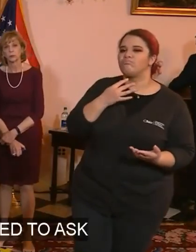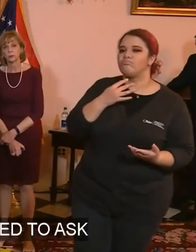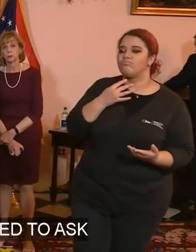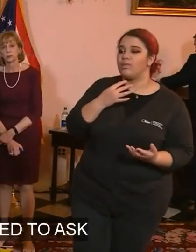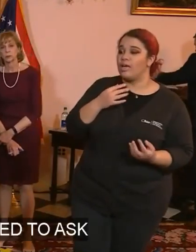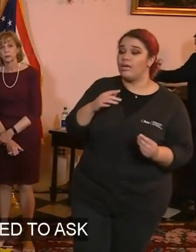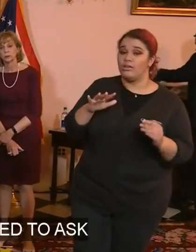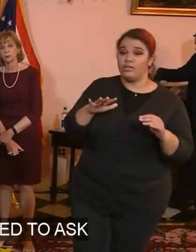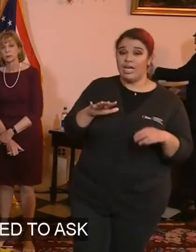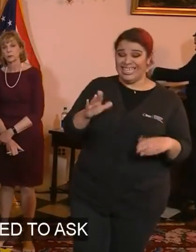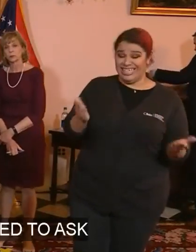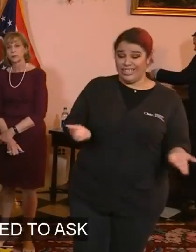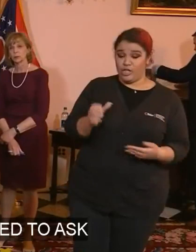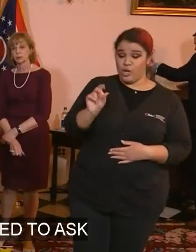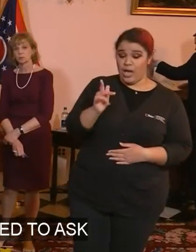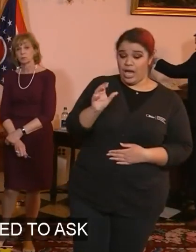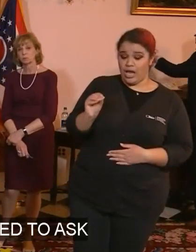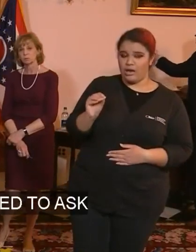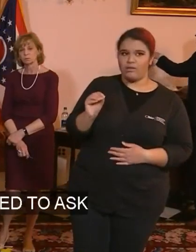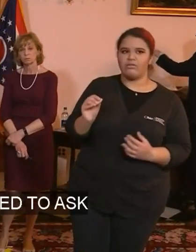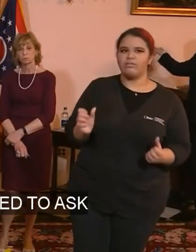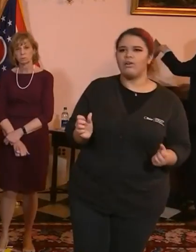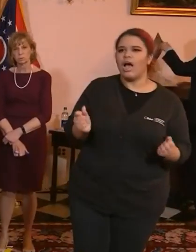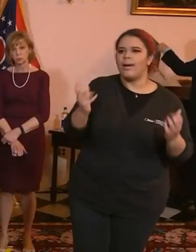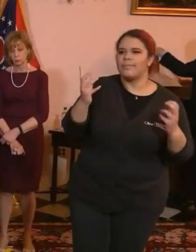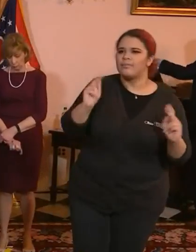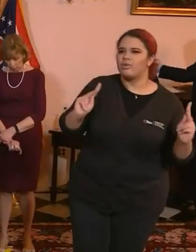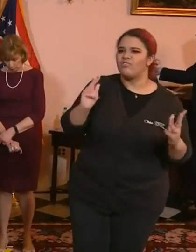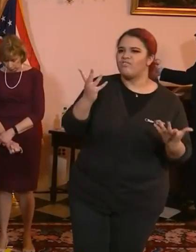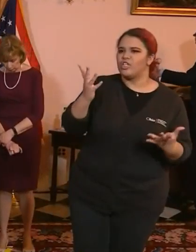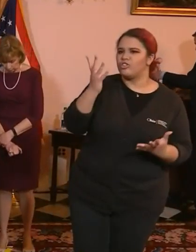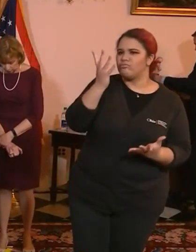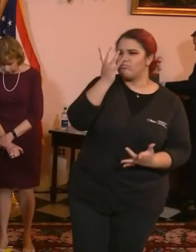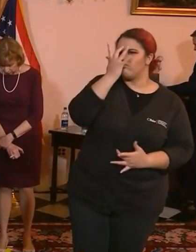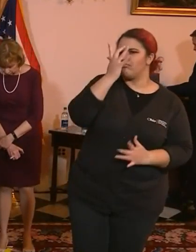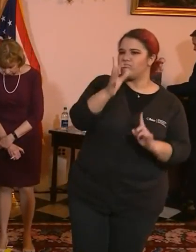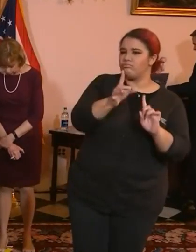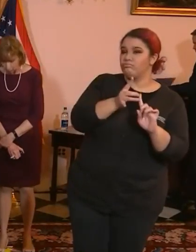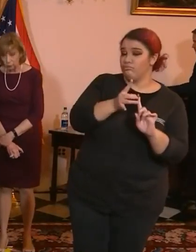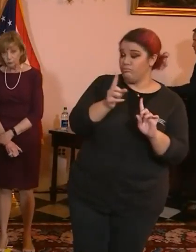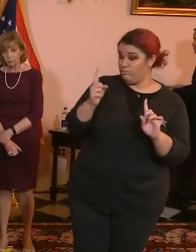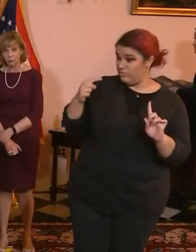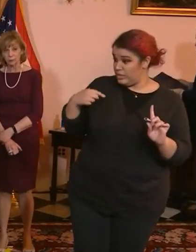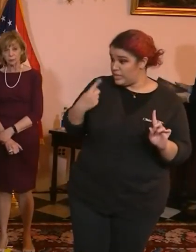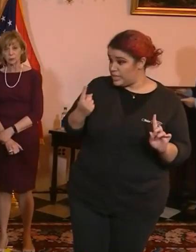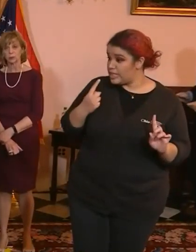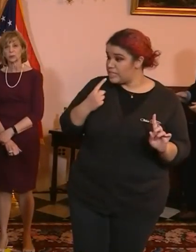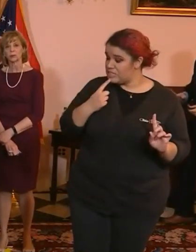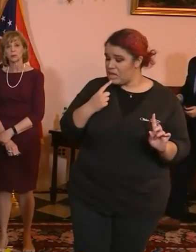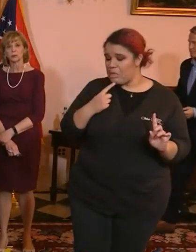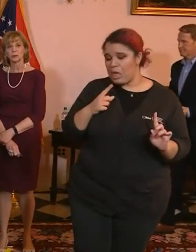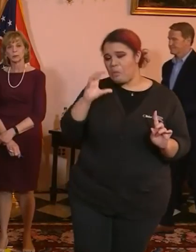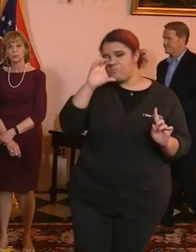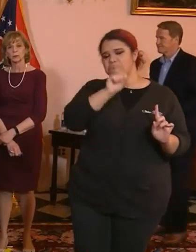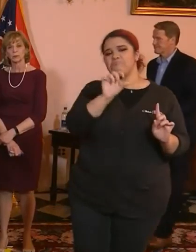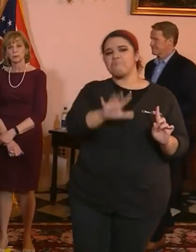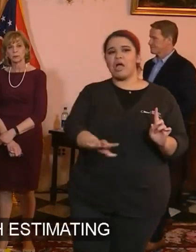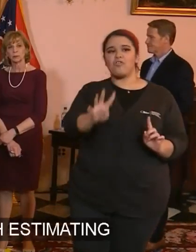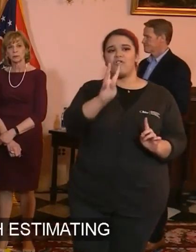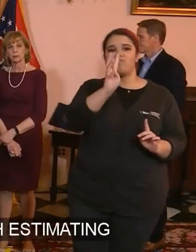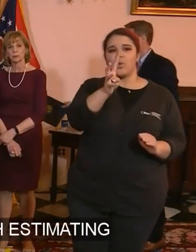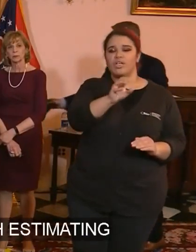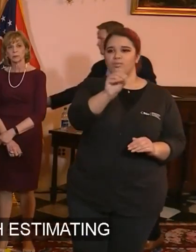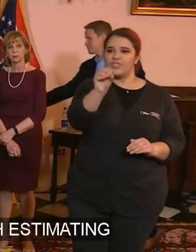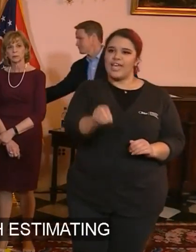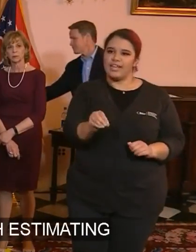infected population in Ohio. Is the Department of Health still estimating that 40% of Ohioans will be infected, and is 6 days still